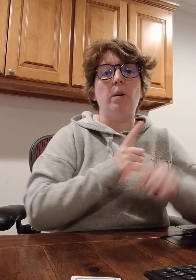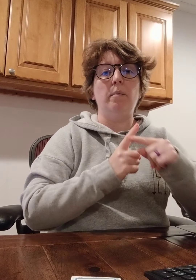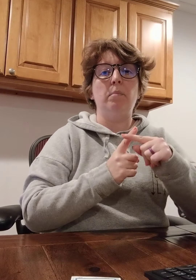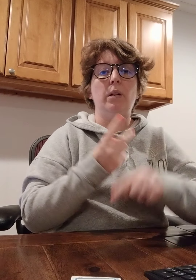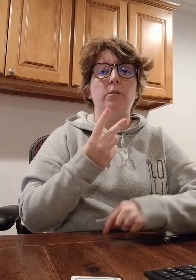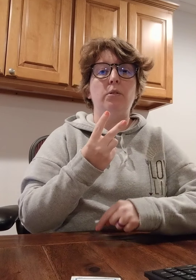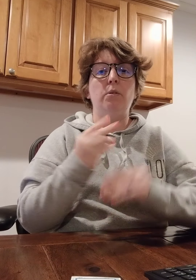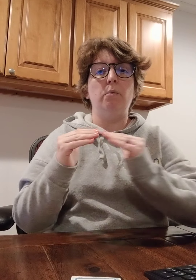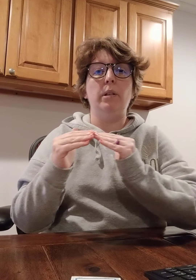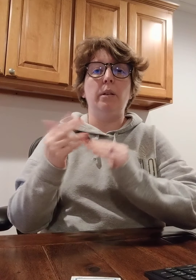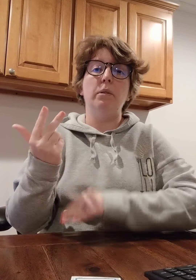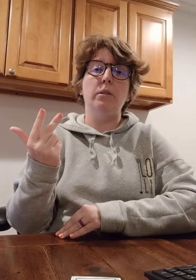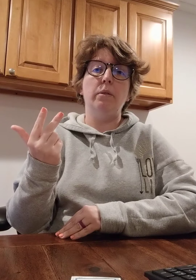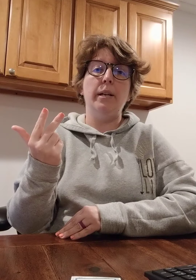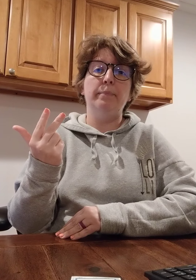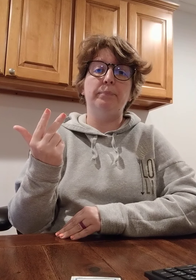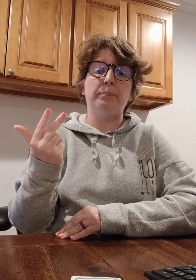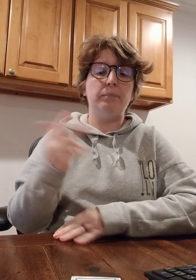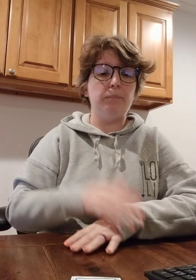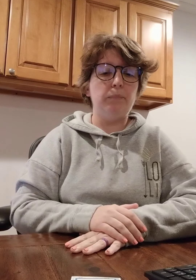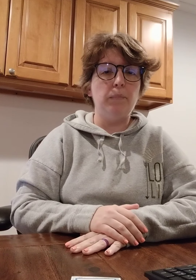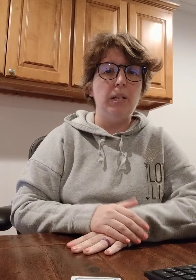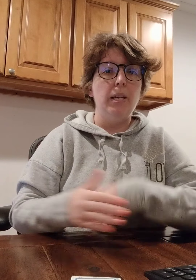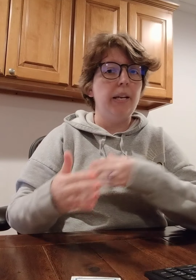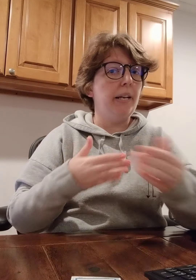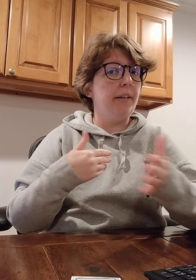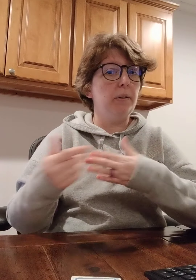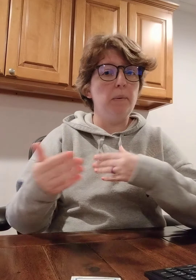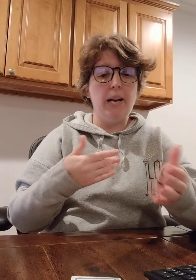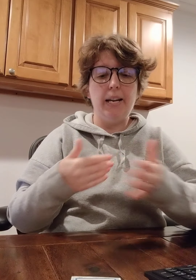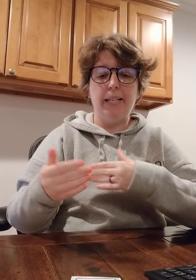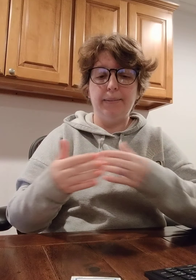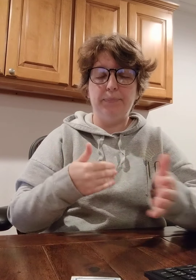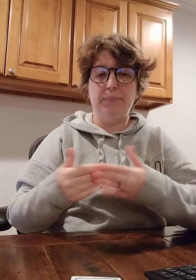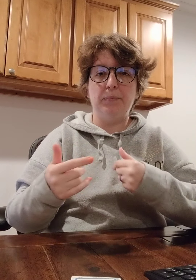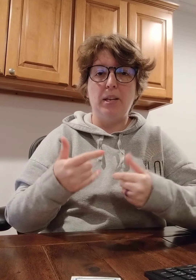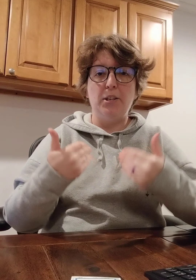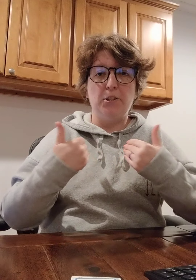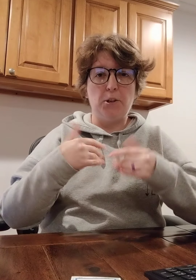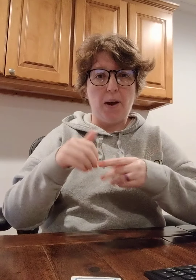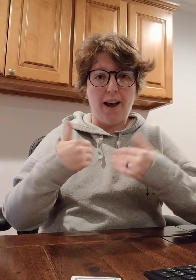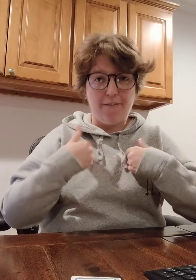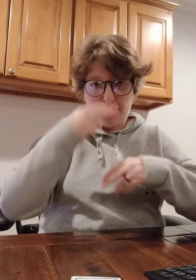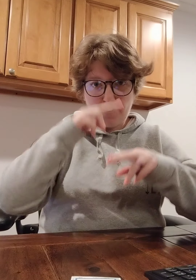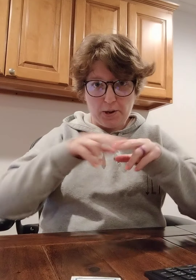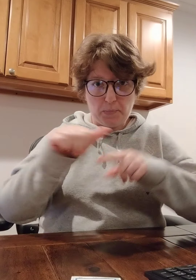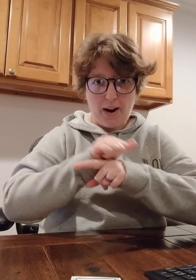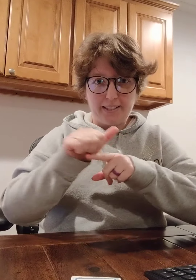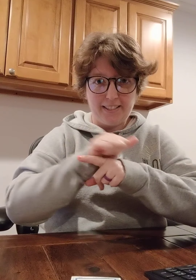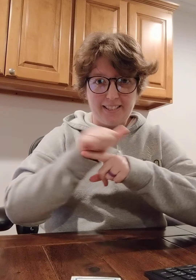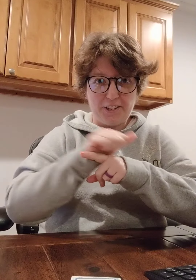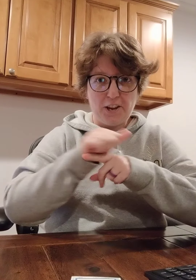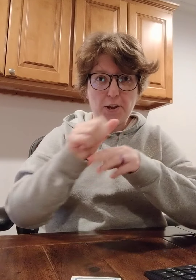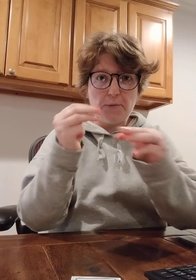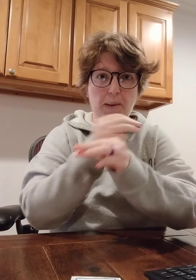1 plus 2 equals 3. Either way. So have fun practicing your